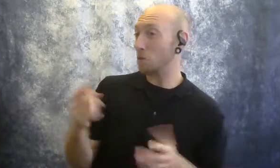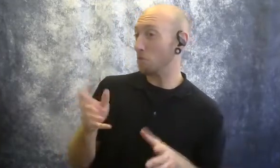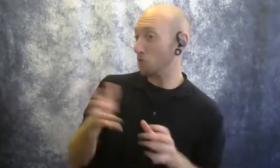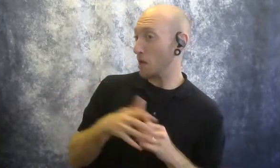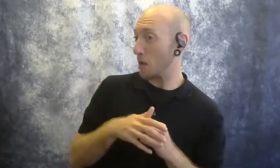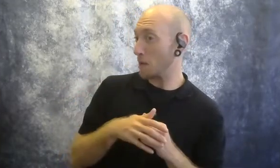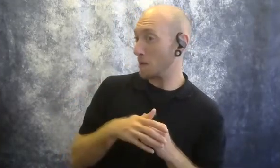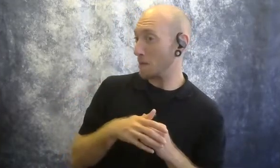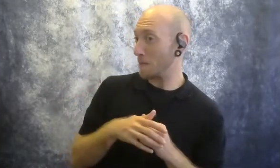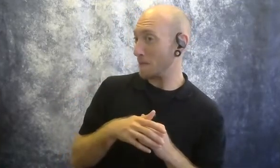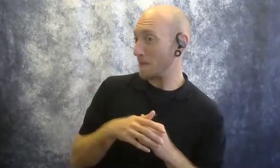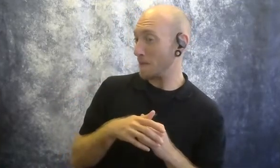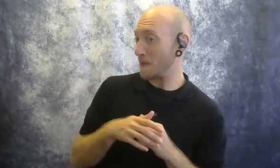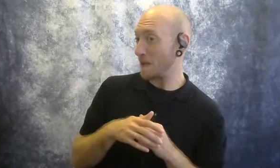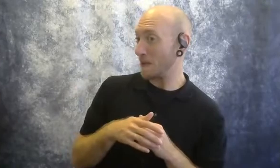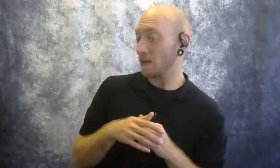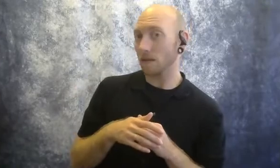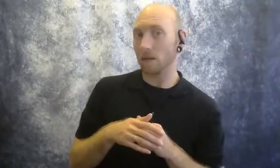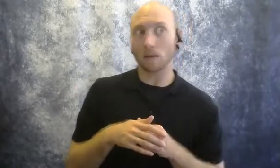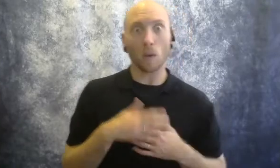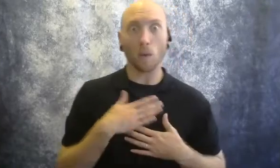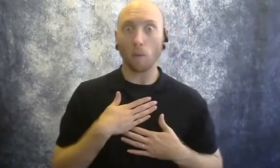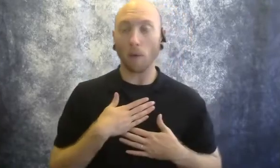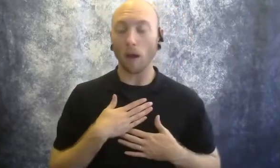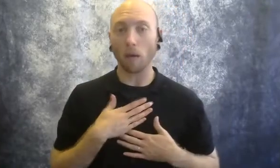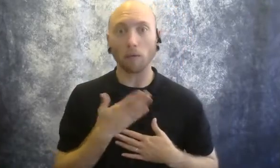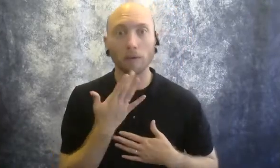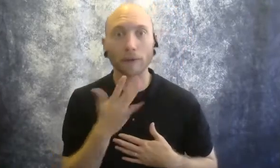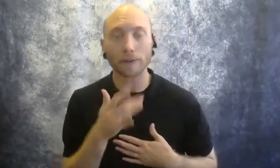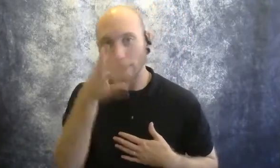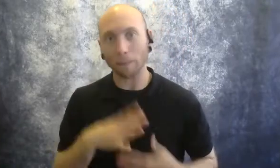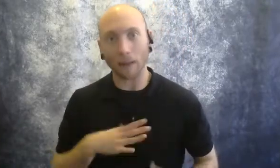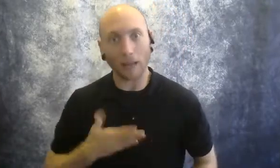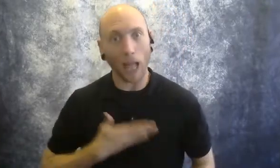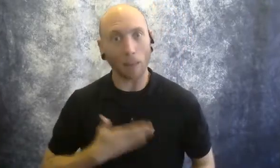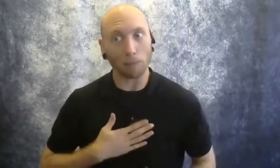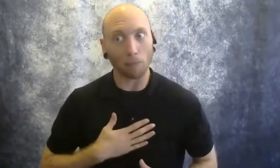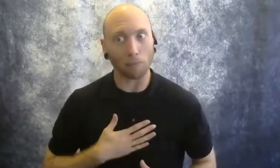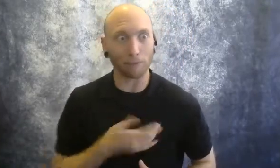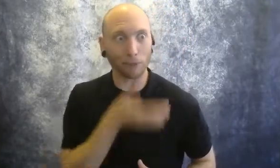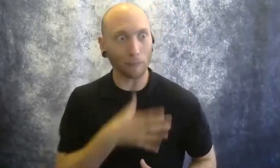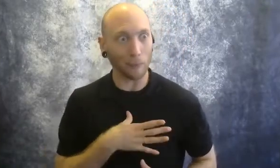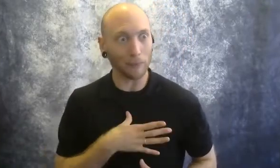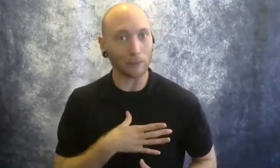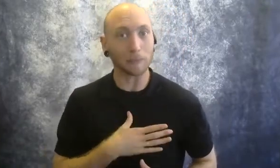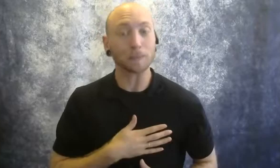"Would you like a little company?" And he cannot believe his good fortune,